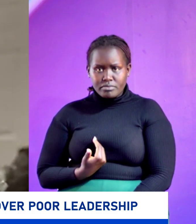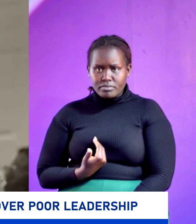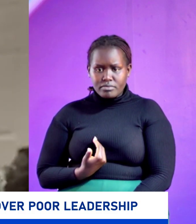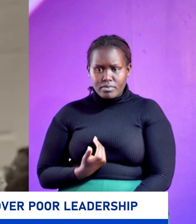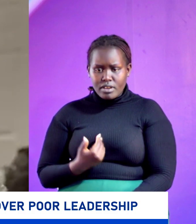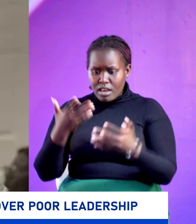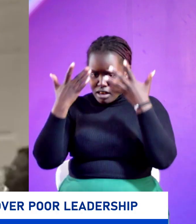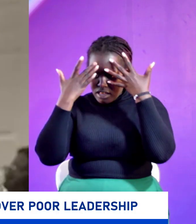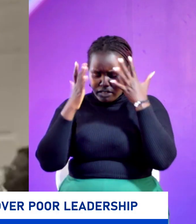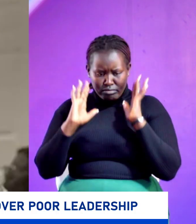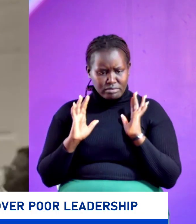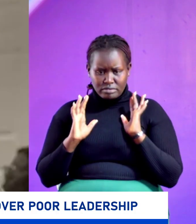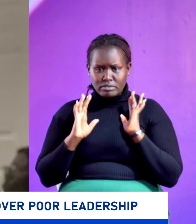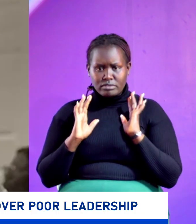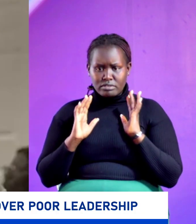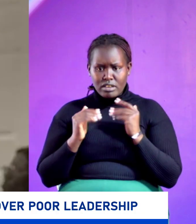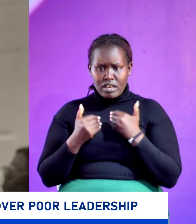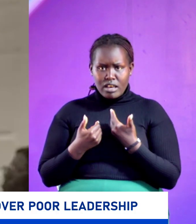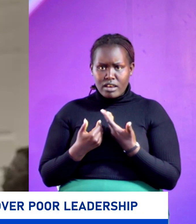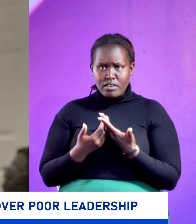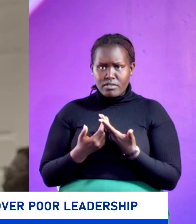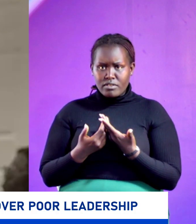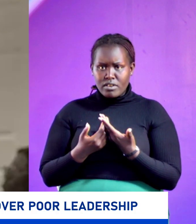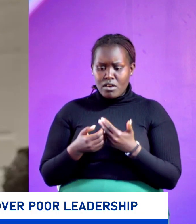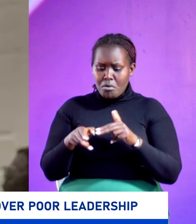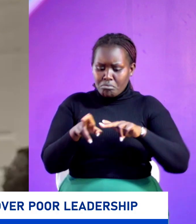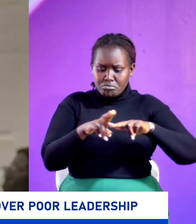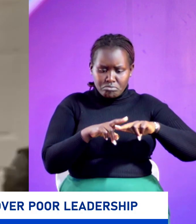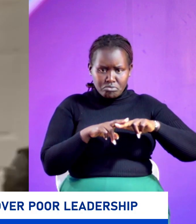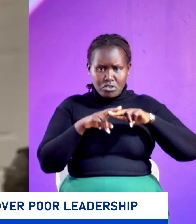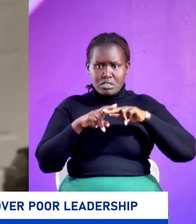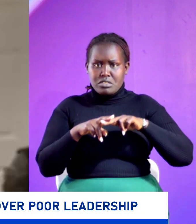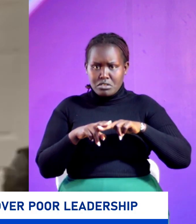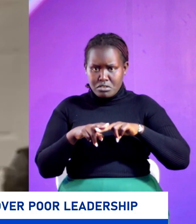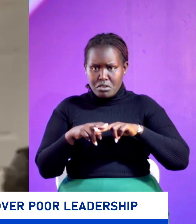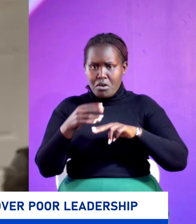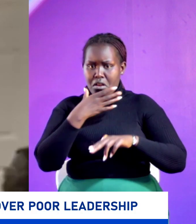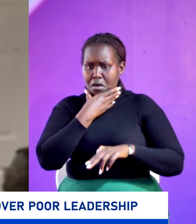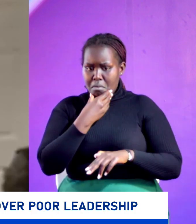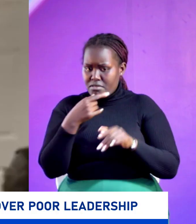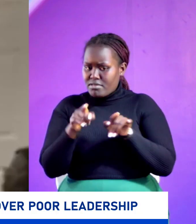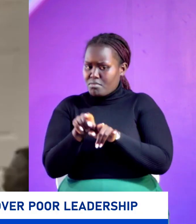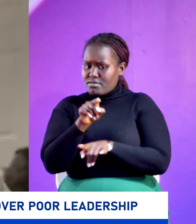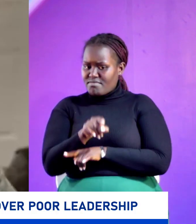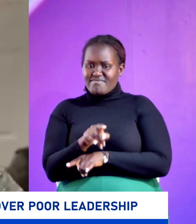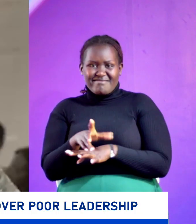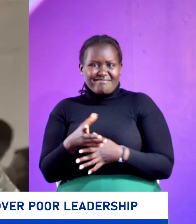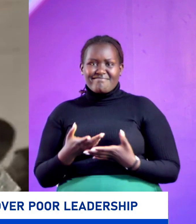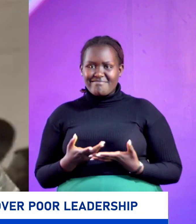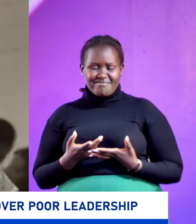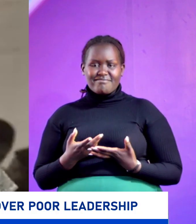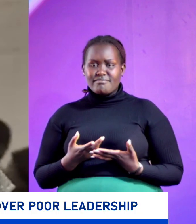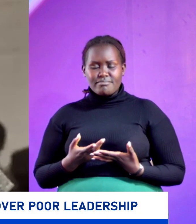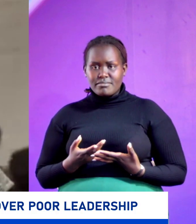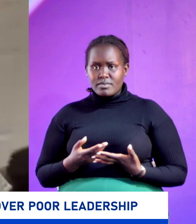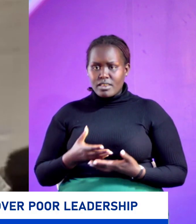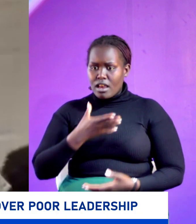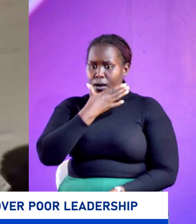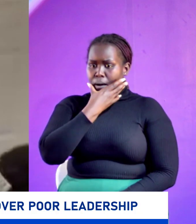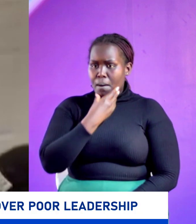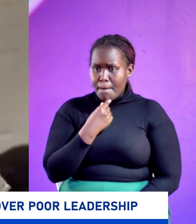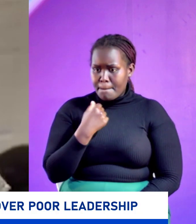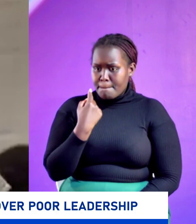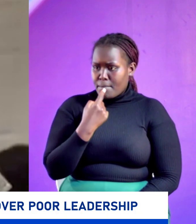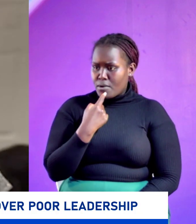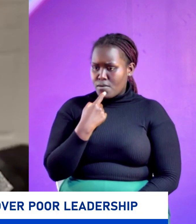don't know, I sit. How can you sit on a man like this? This is a man who is causing